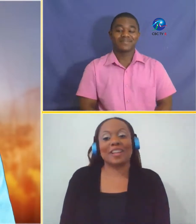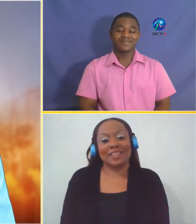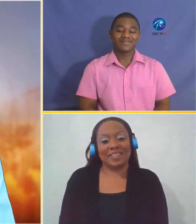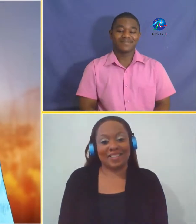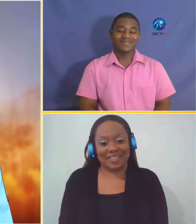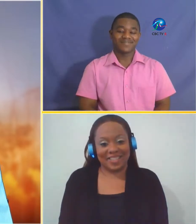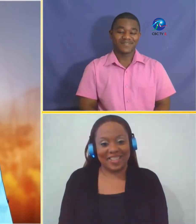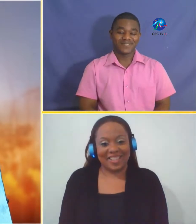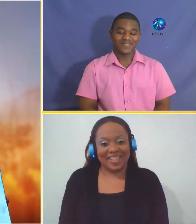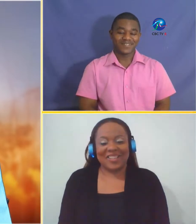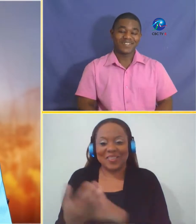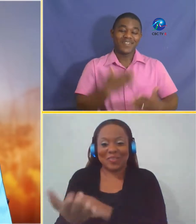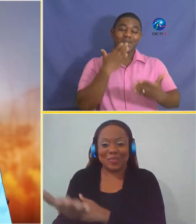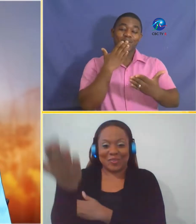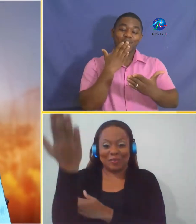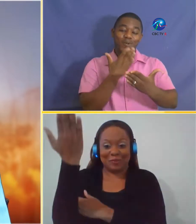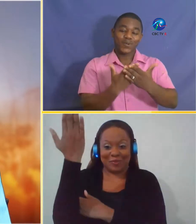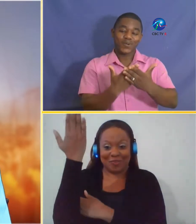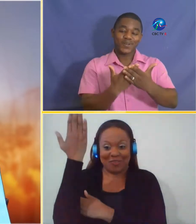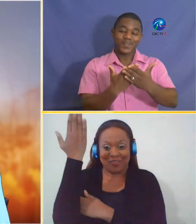Oh, do that again for me.